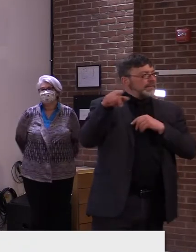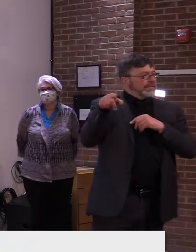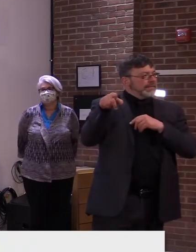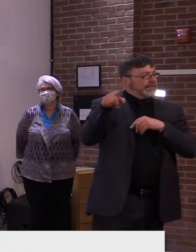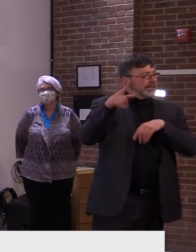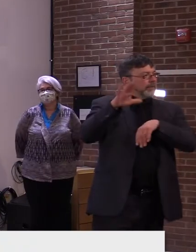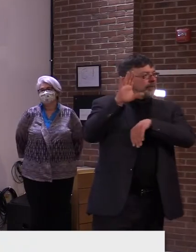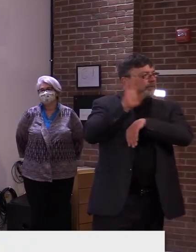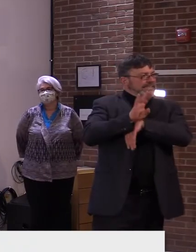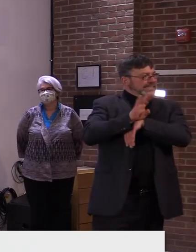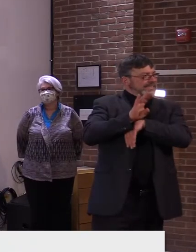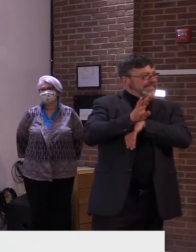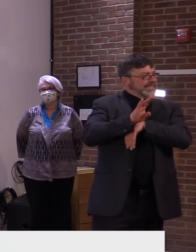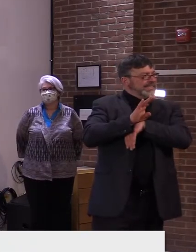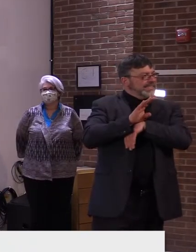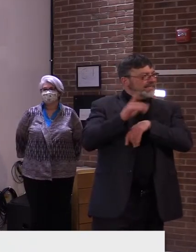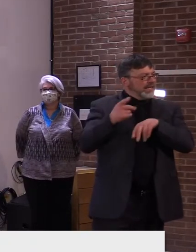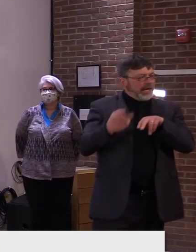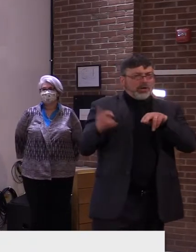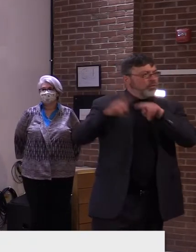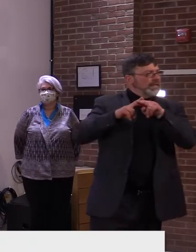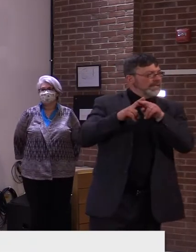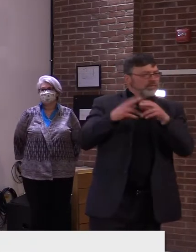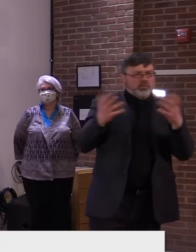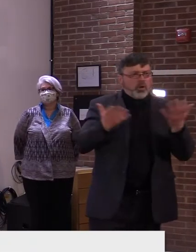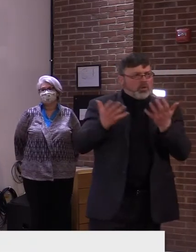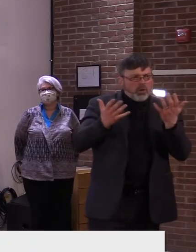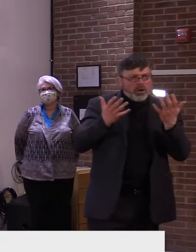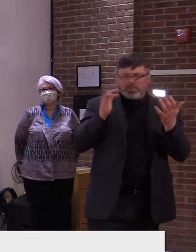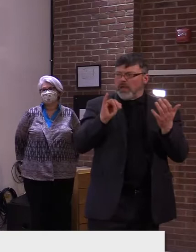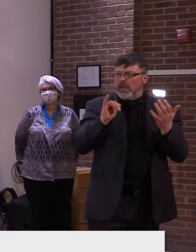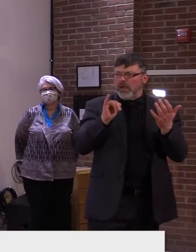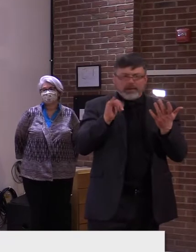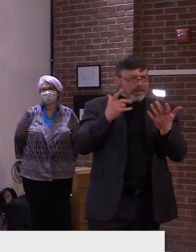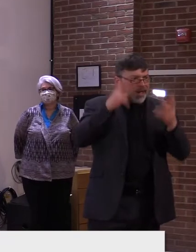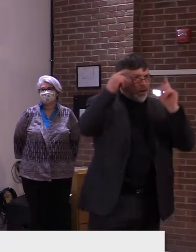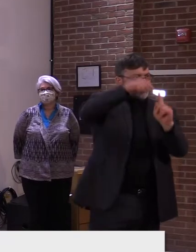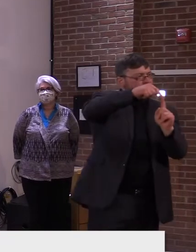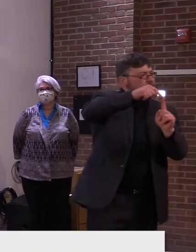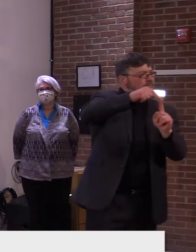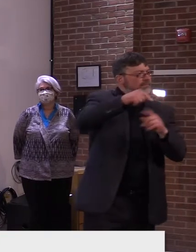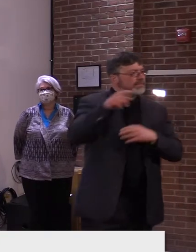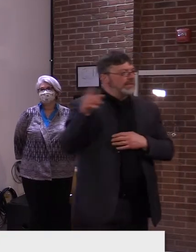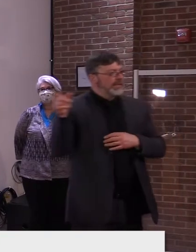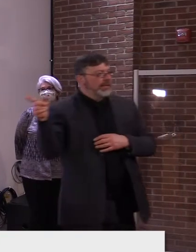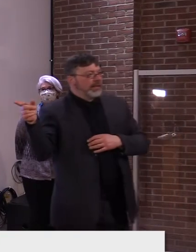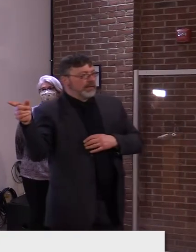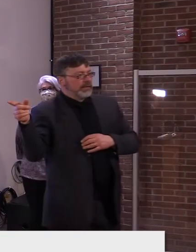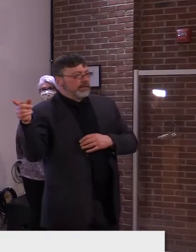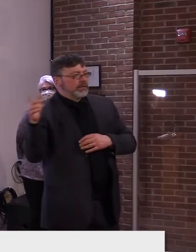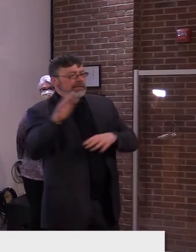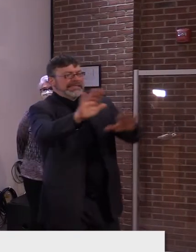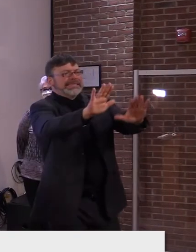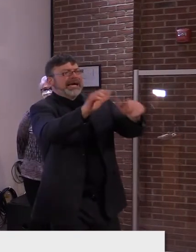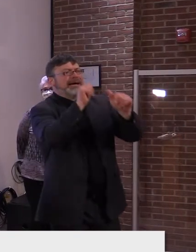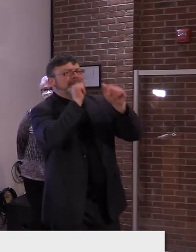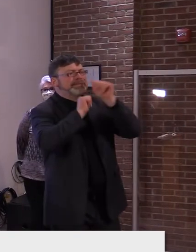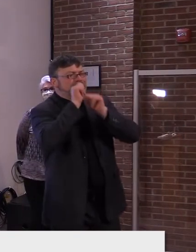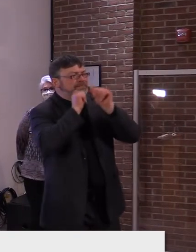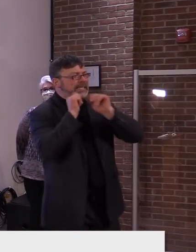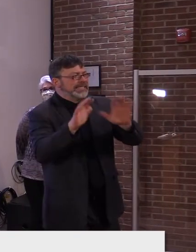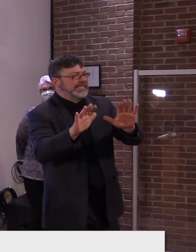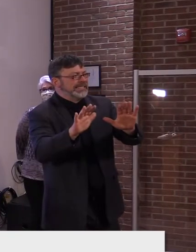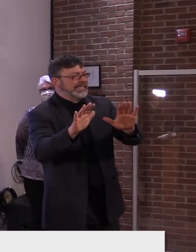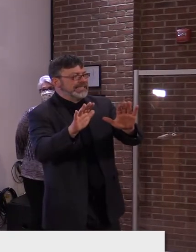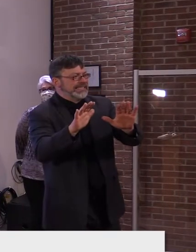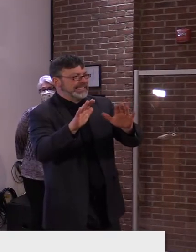Again, if you a little bit of patience, if you wait until the first week in April, within the